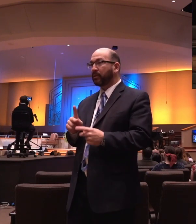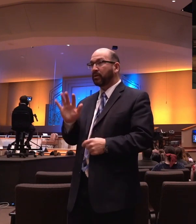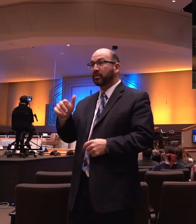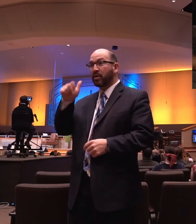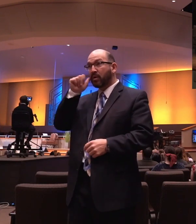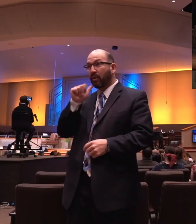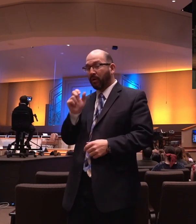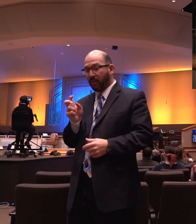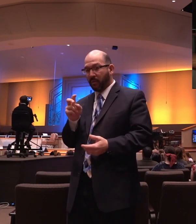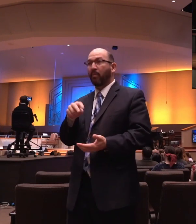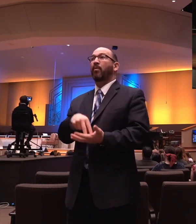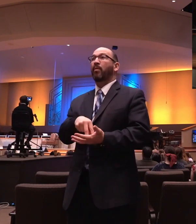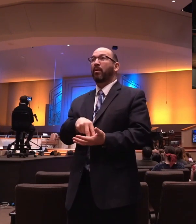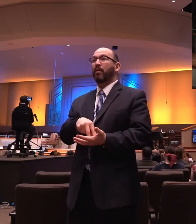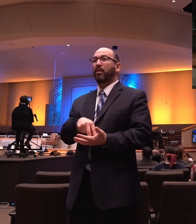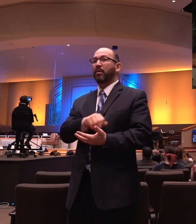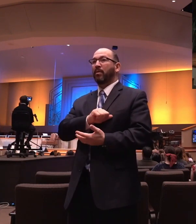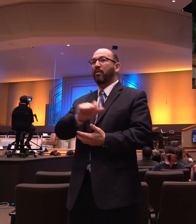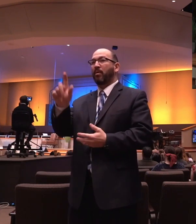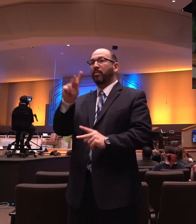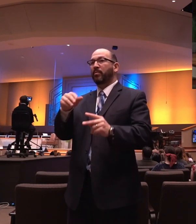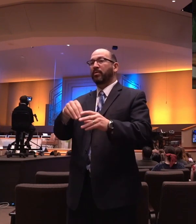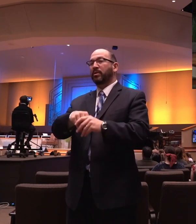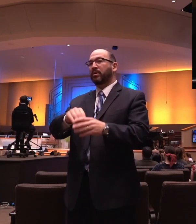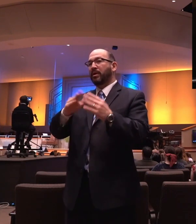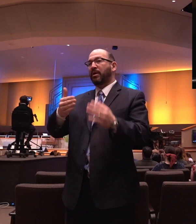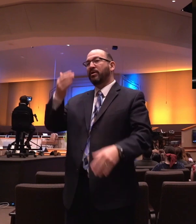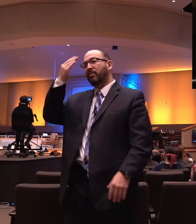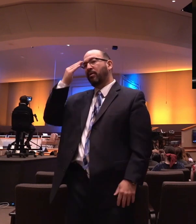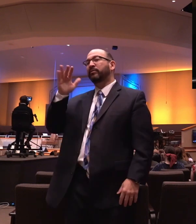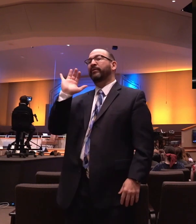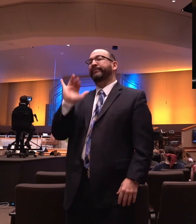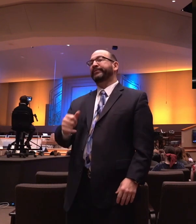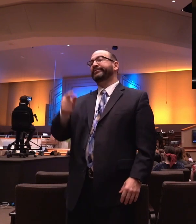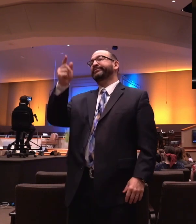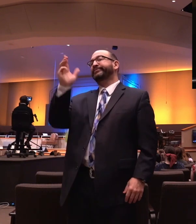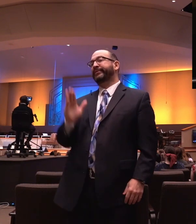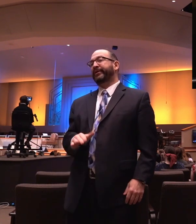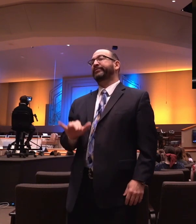from the dead, everybody in the household knew that it was God.